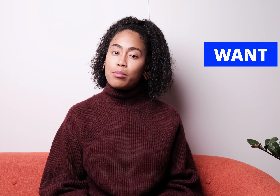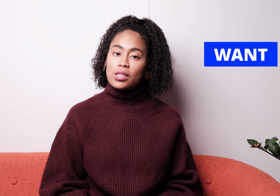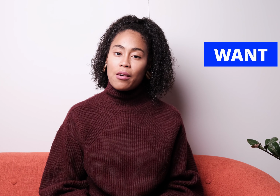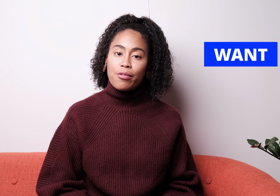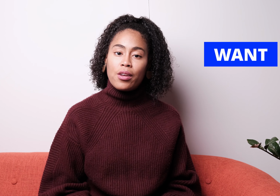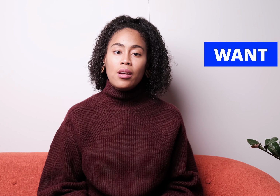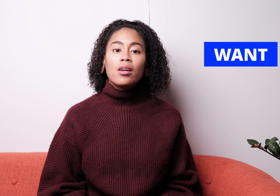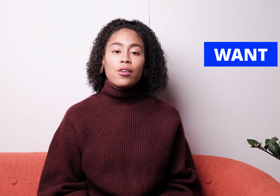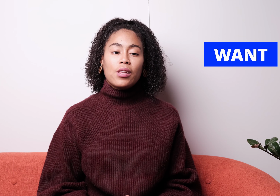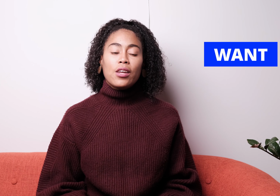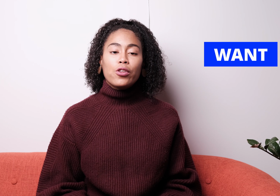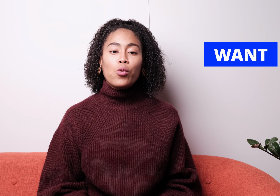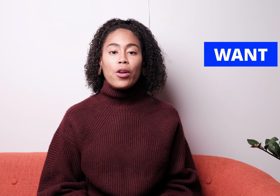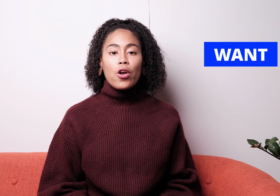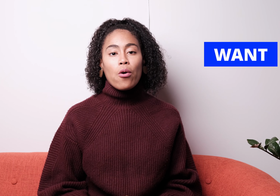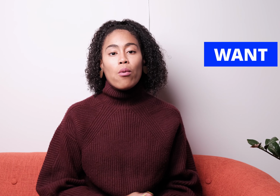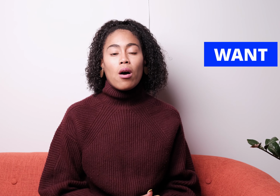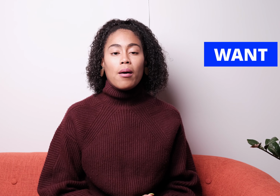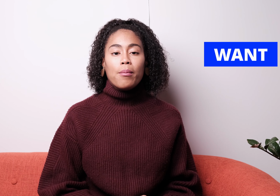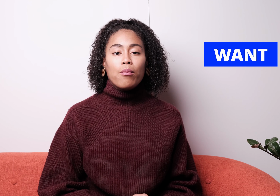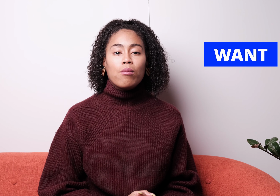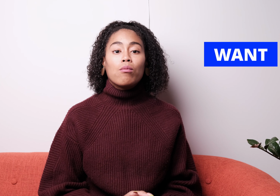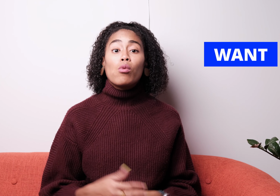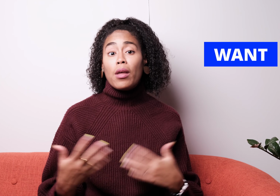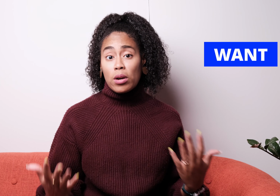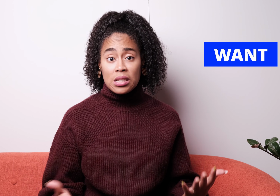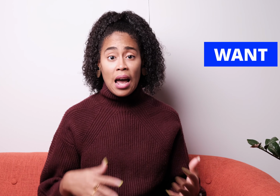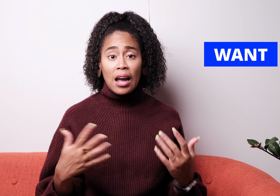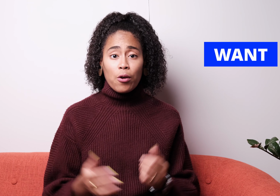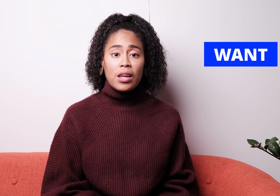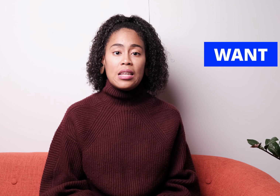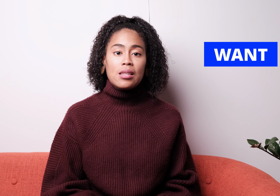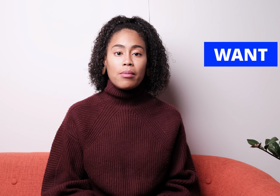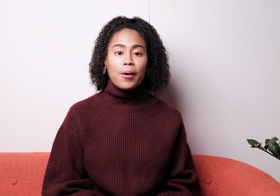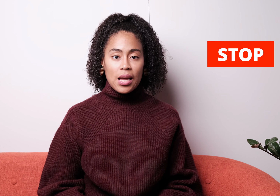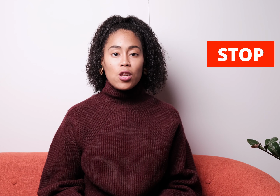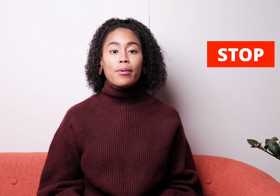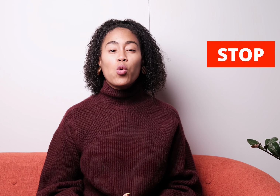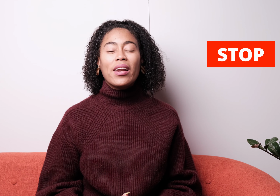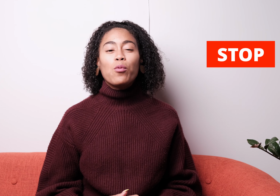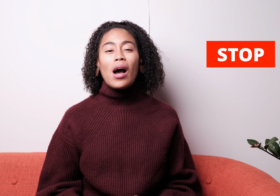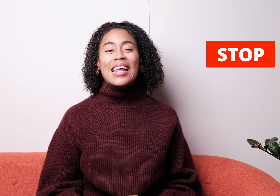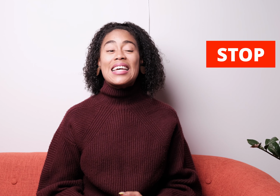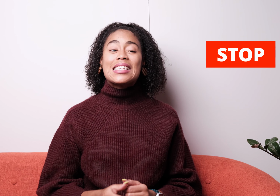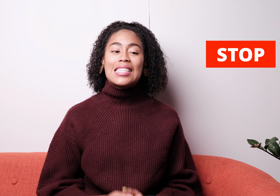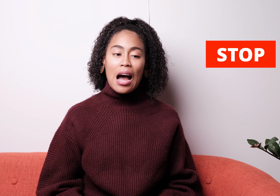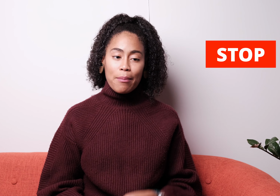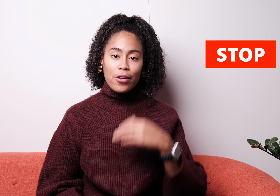stuff. Letting your little one know when they want a snack or if they need something. Number 21 is stop. You're